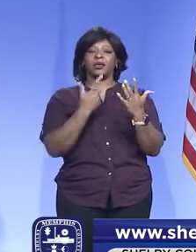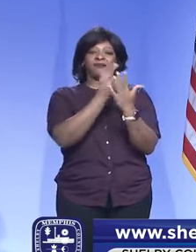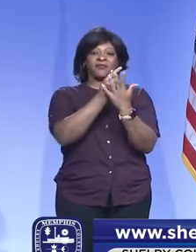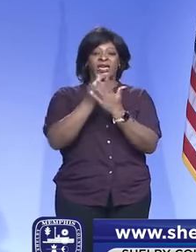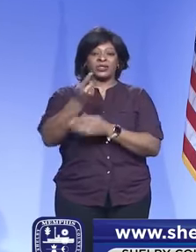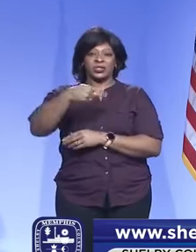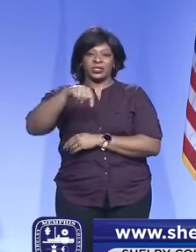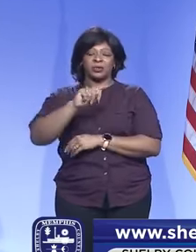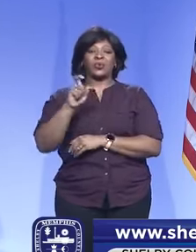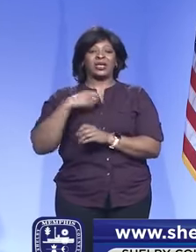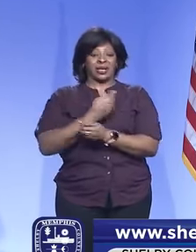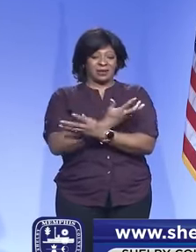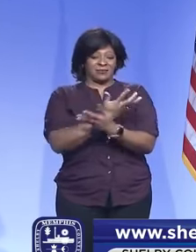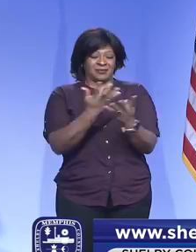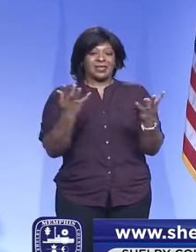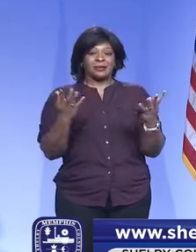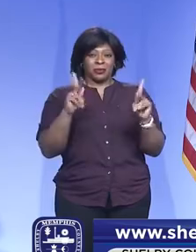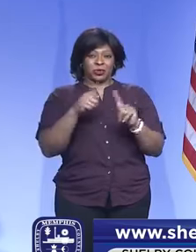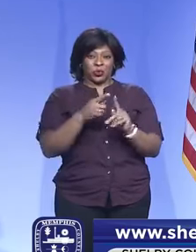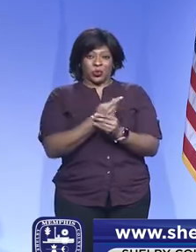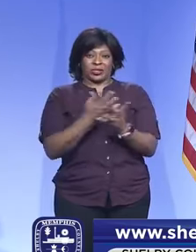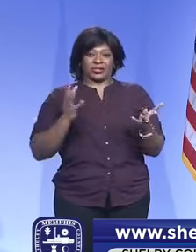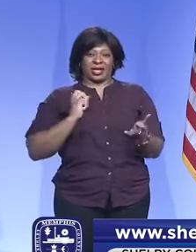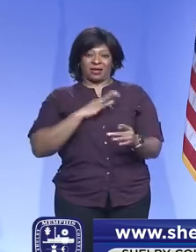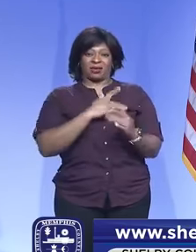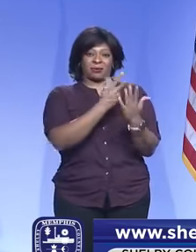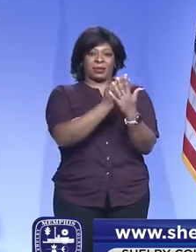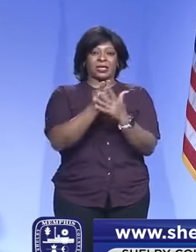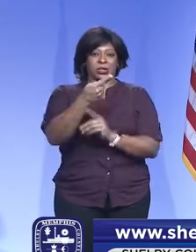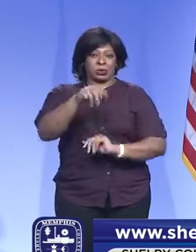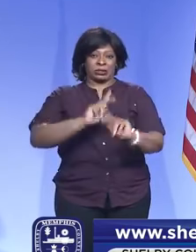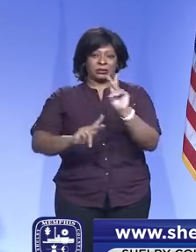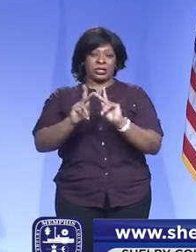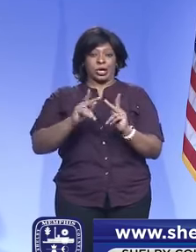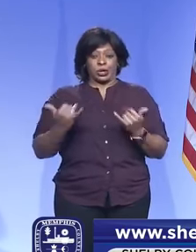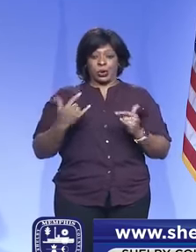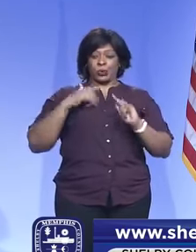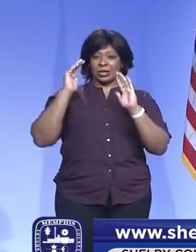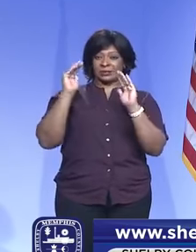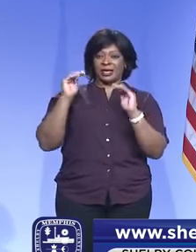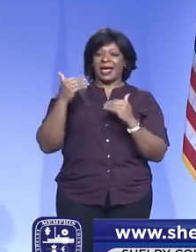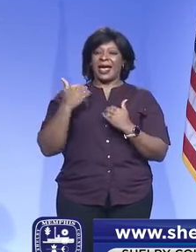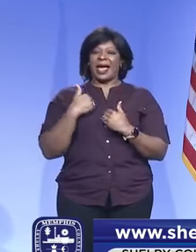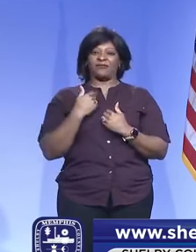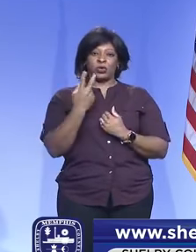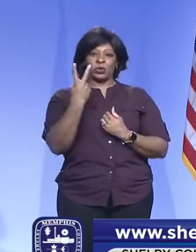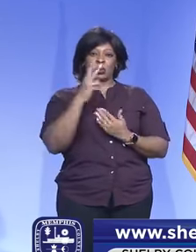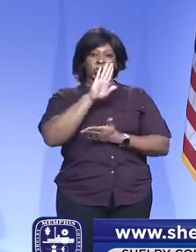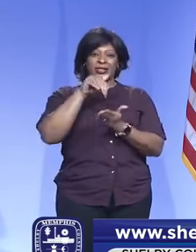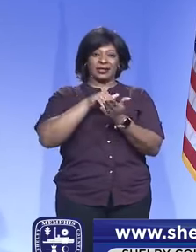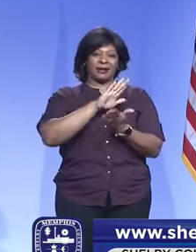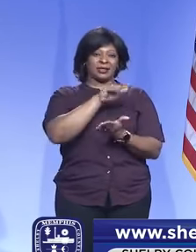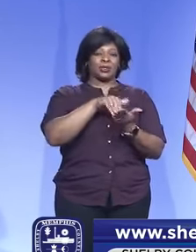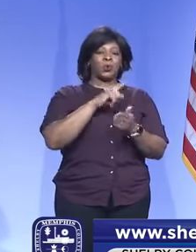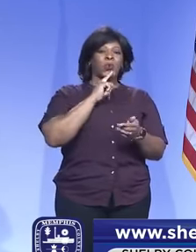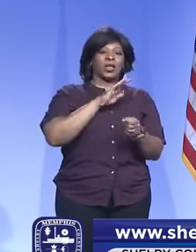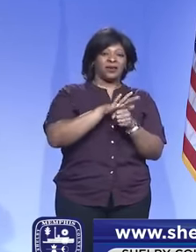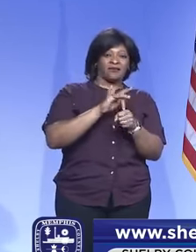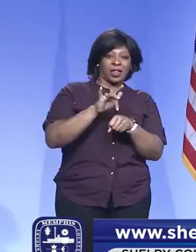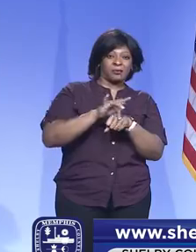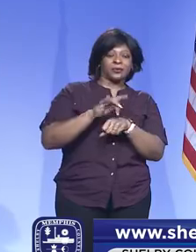to administer that in the field, so we anticipate at the current time having 2 sites available